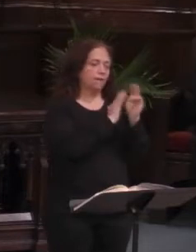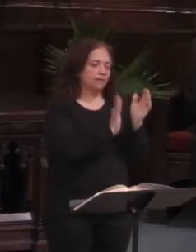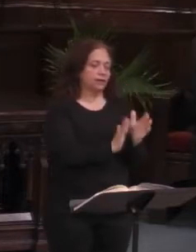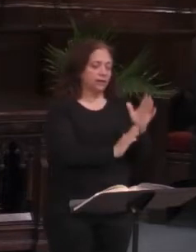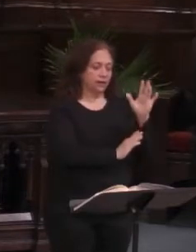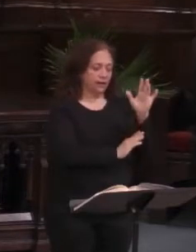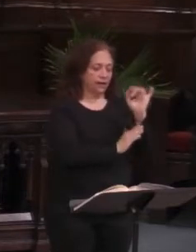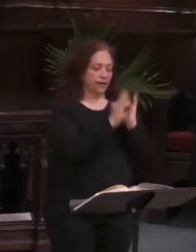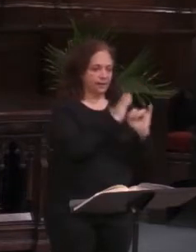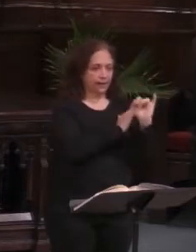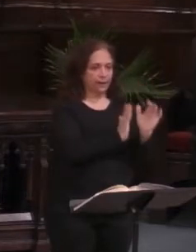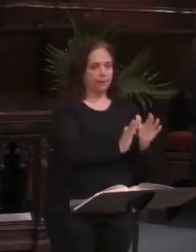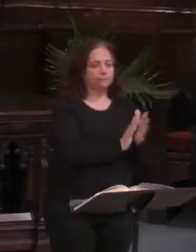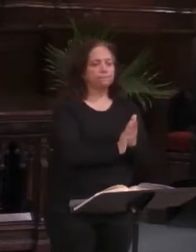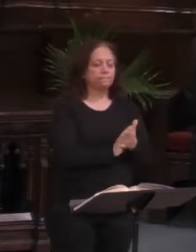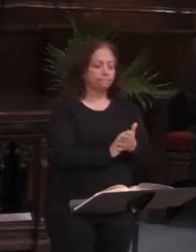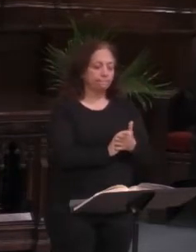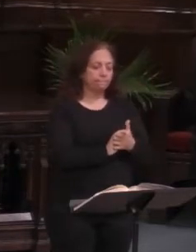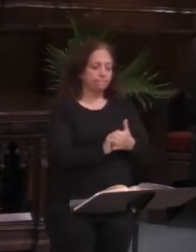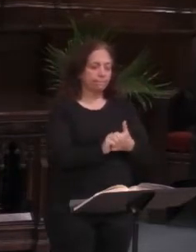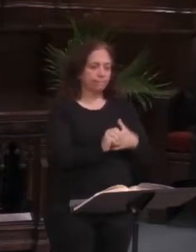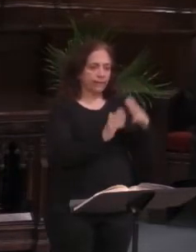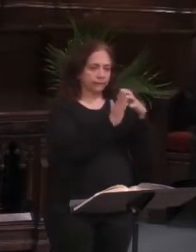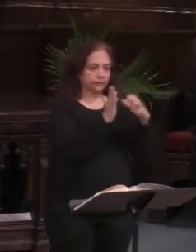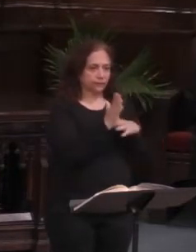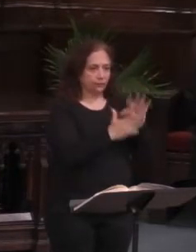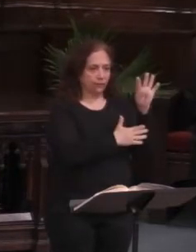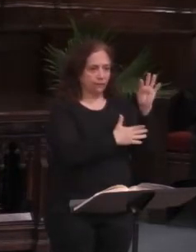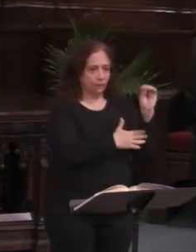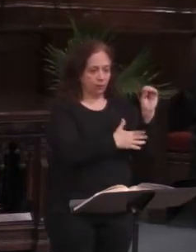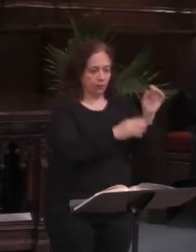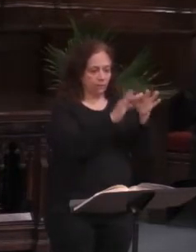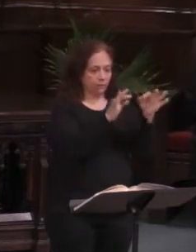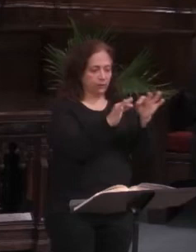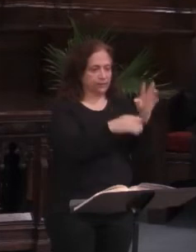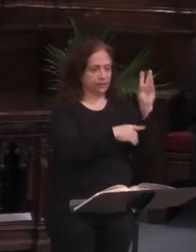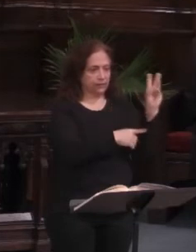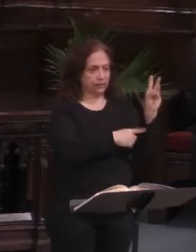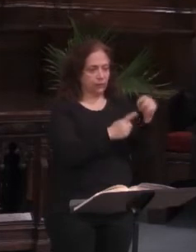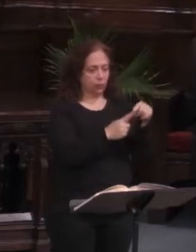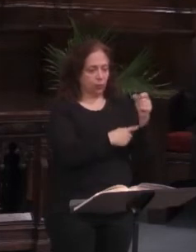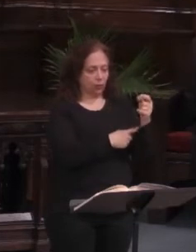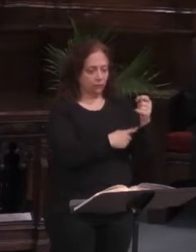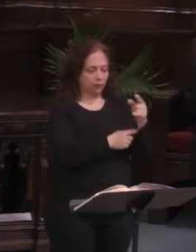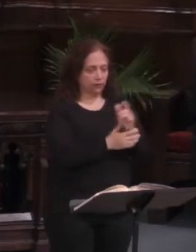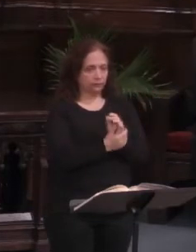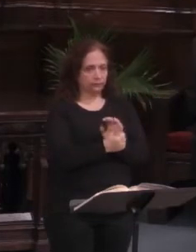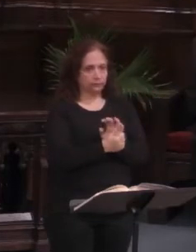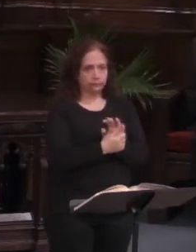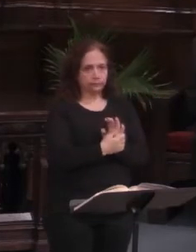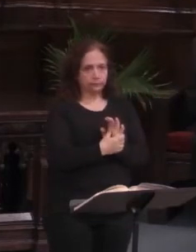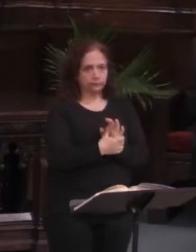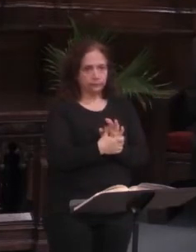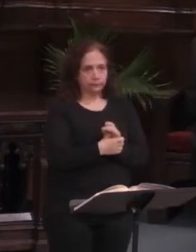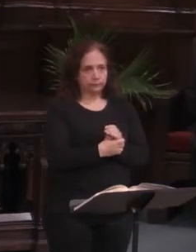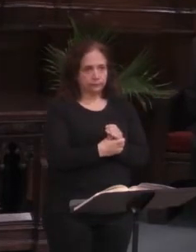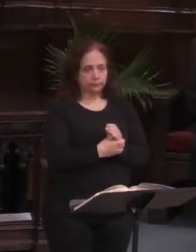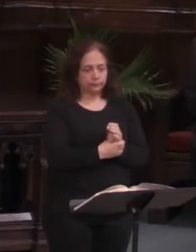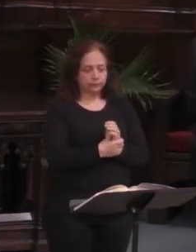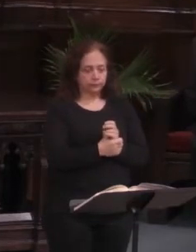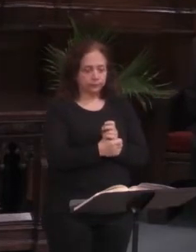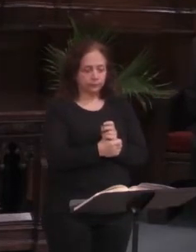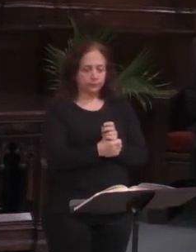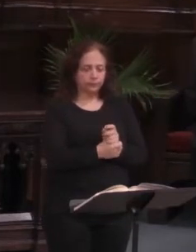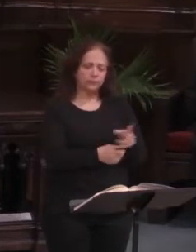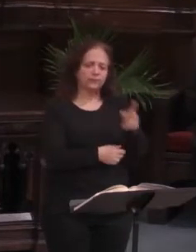Isaiah, from the 40th chapter, verses 6 through 11. A